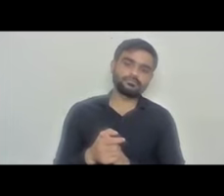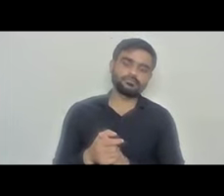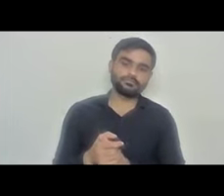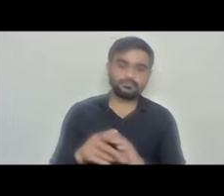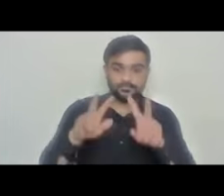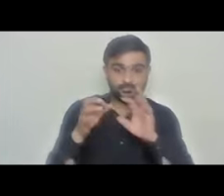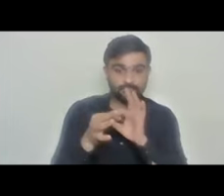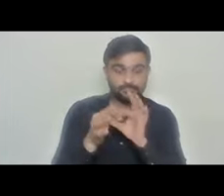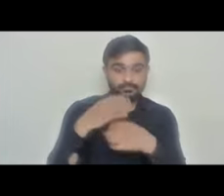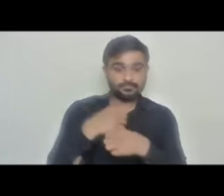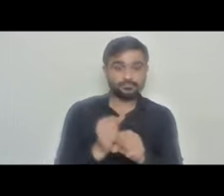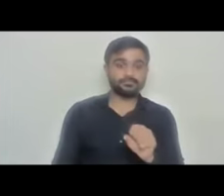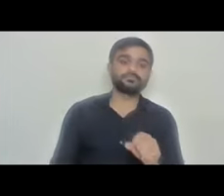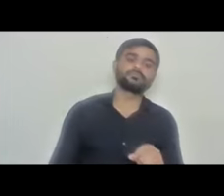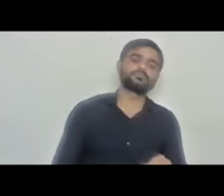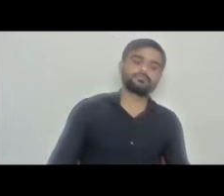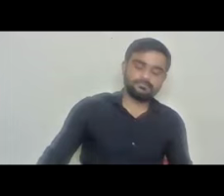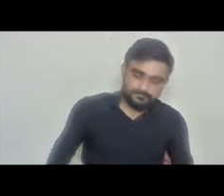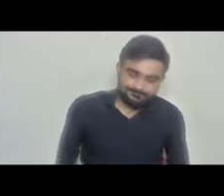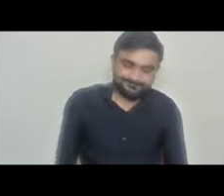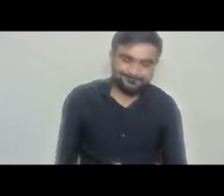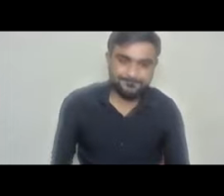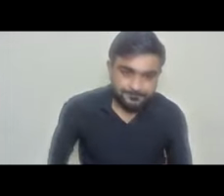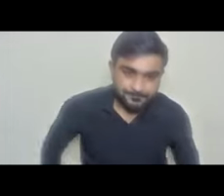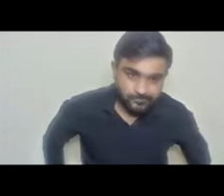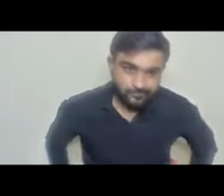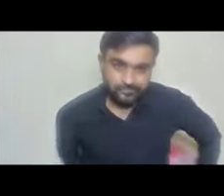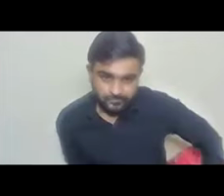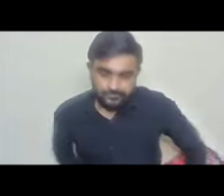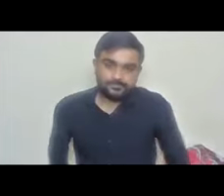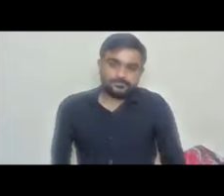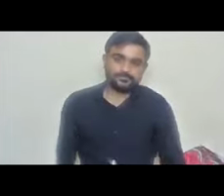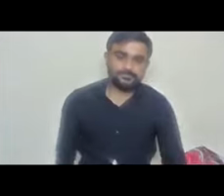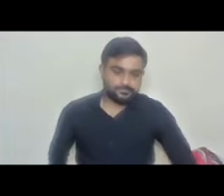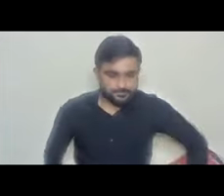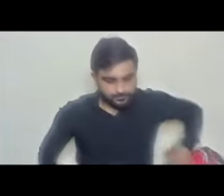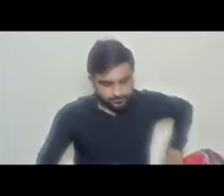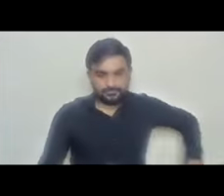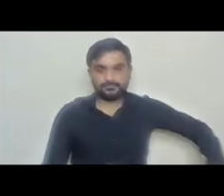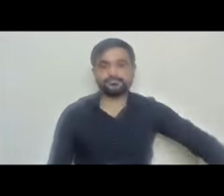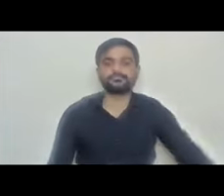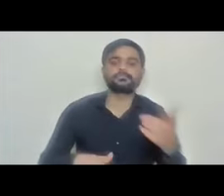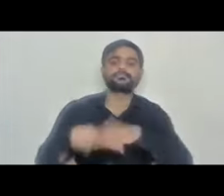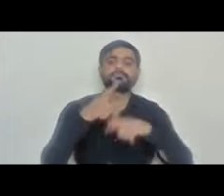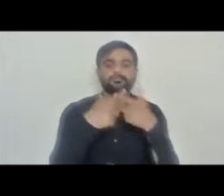relates to analysis of what, again, there are, in linguistics, there are